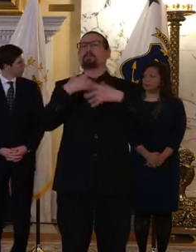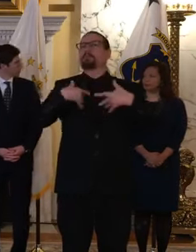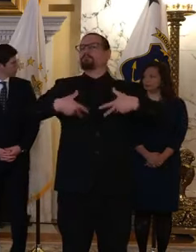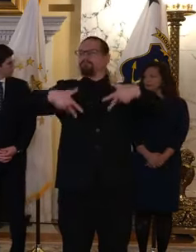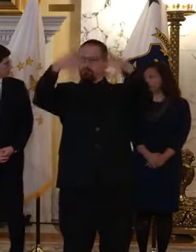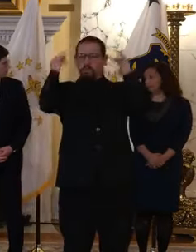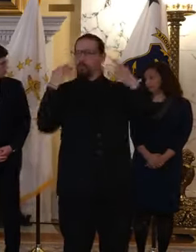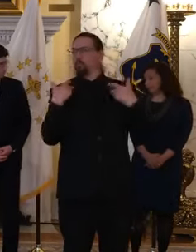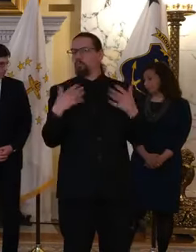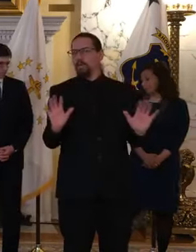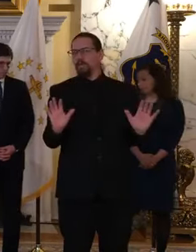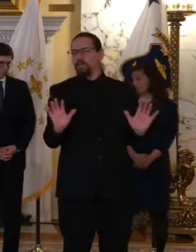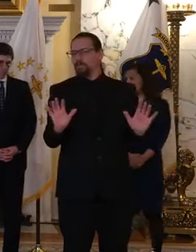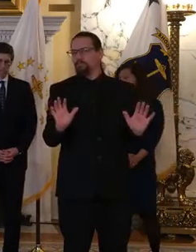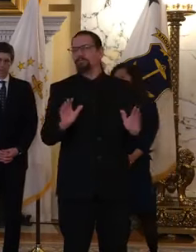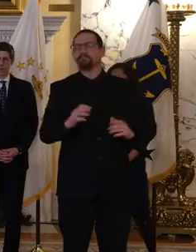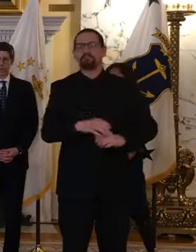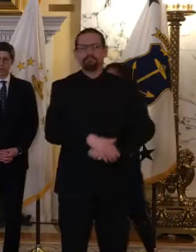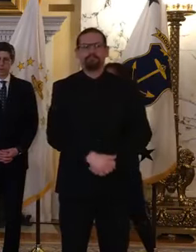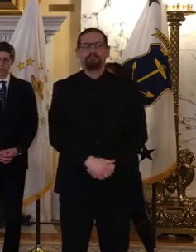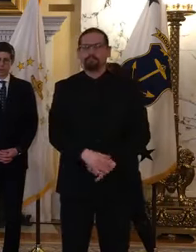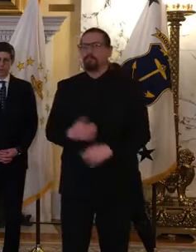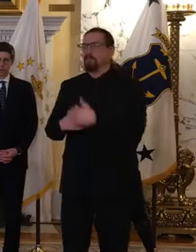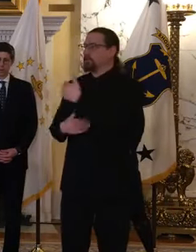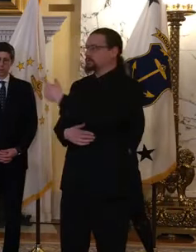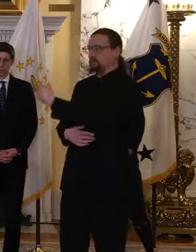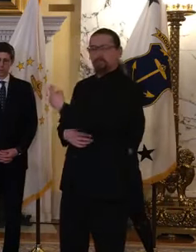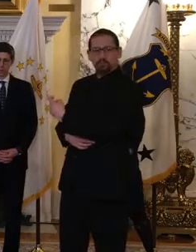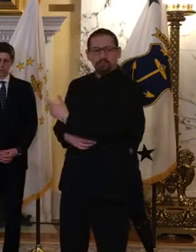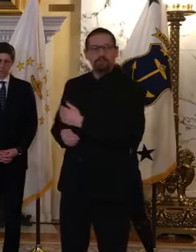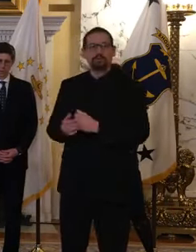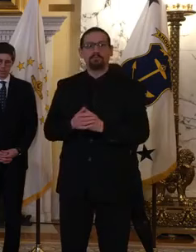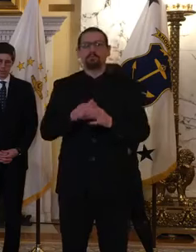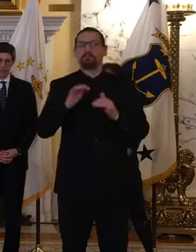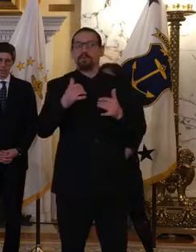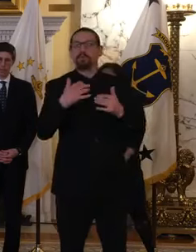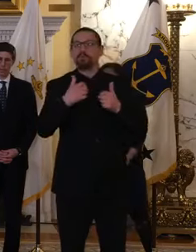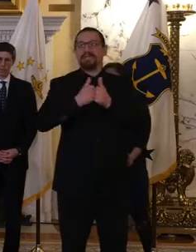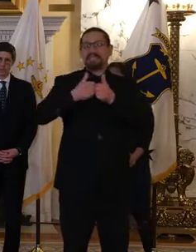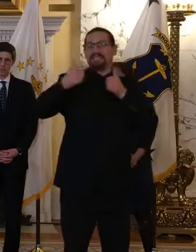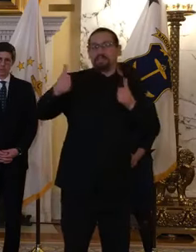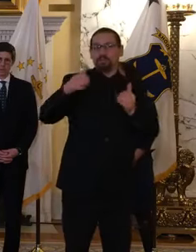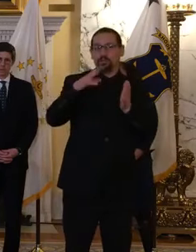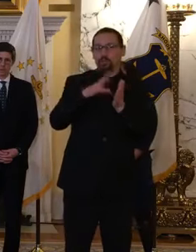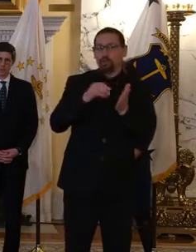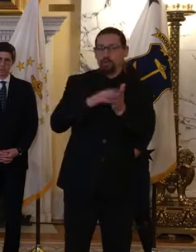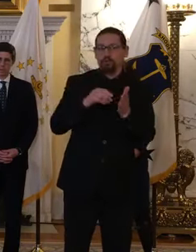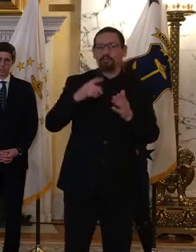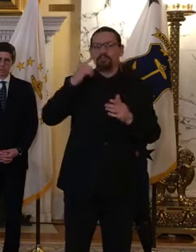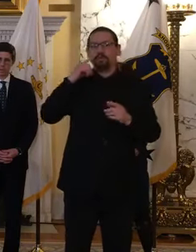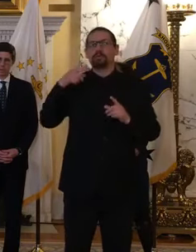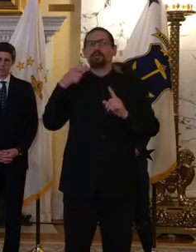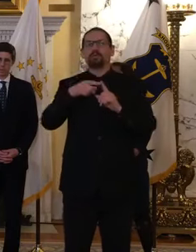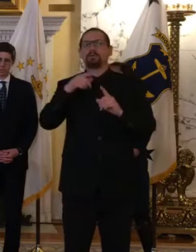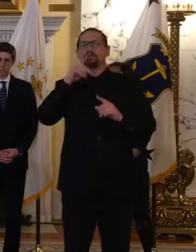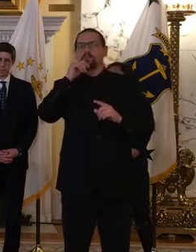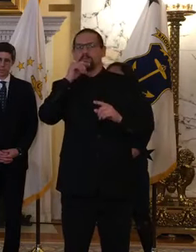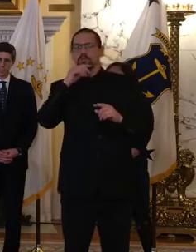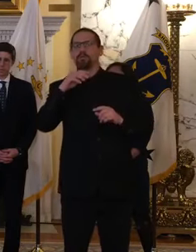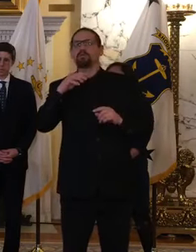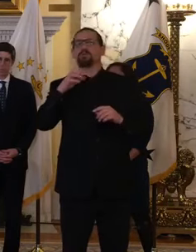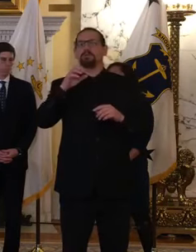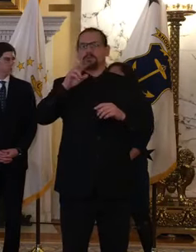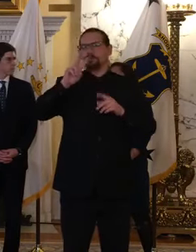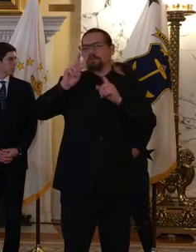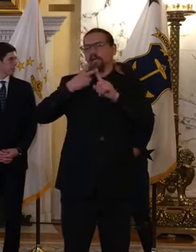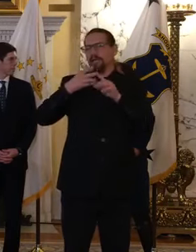for English language learner students? Yes, I'd like to give Commissioner Infante Green a chance to answer that question and also offer a few remarks. I would say